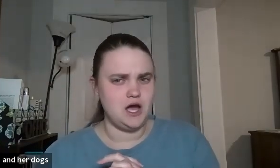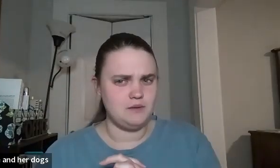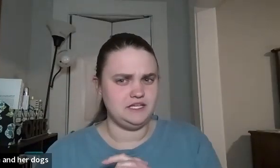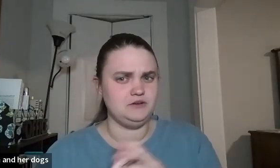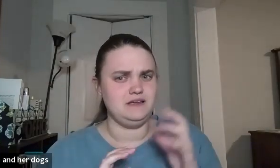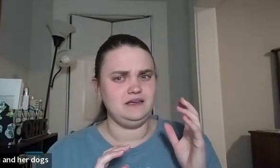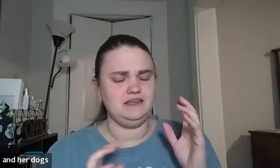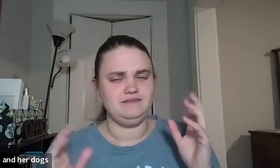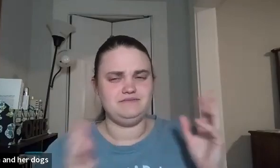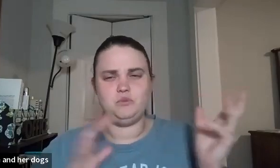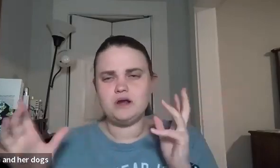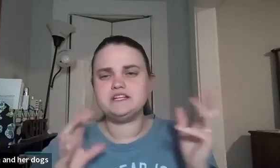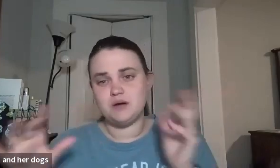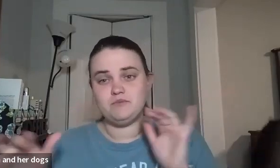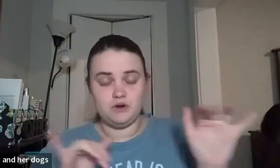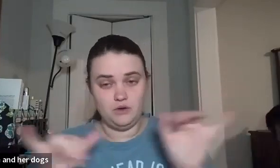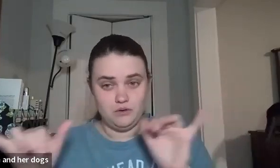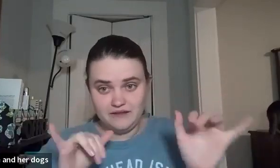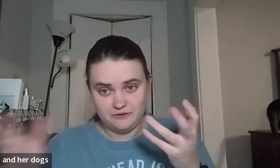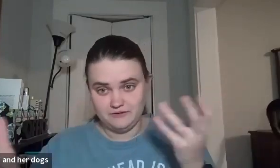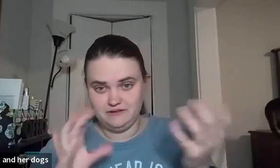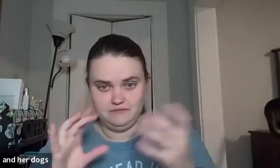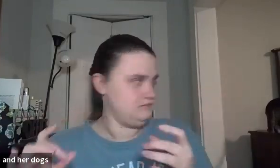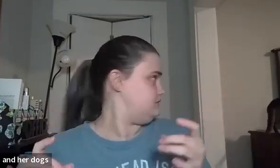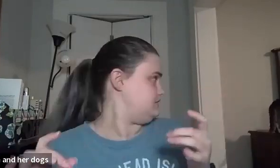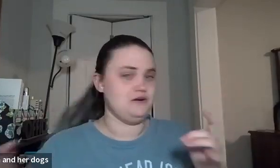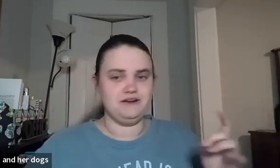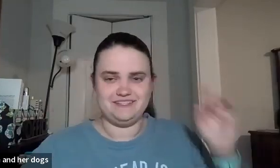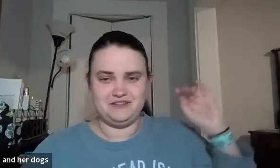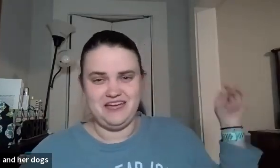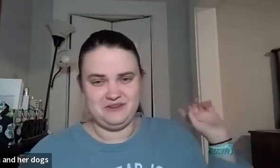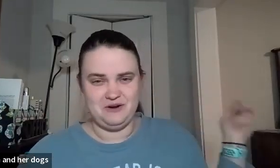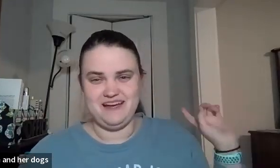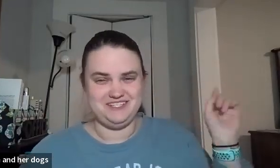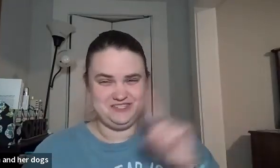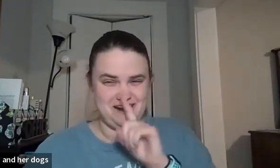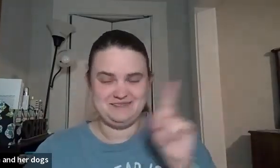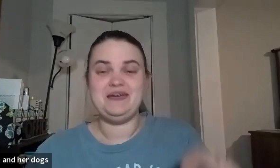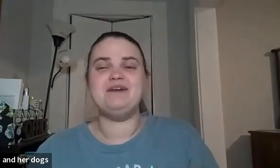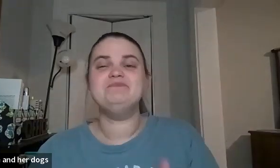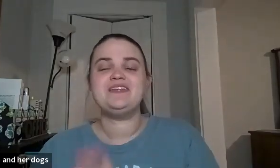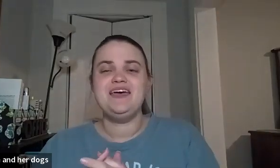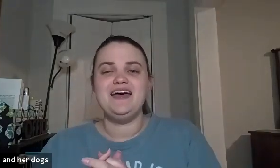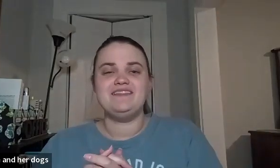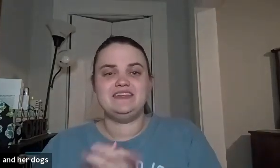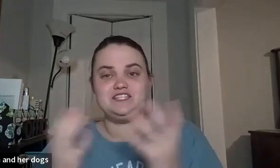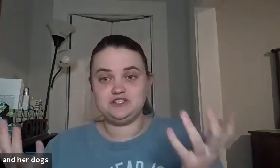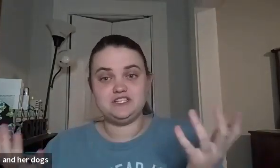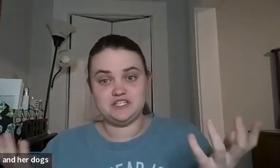job, like you're like work and job correlate. They're sorry, I saw the cat in the corner of my eye, it distracted me. That's usually just going to